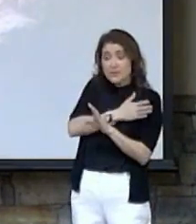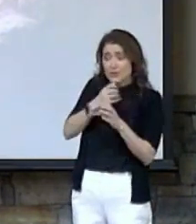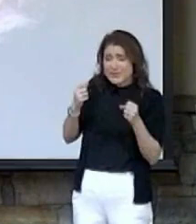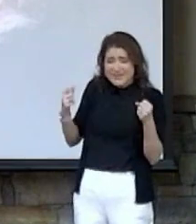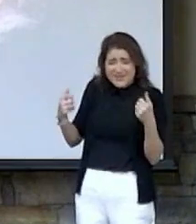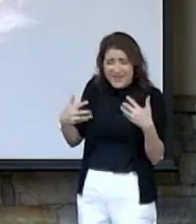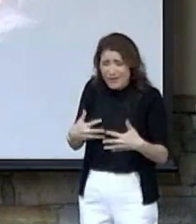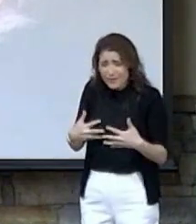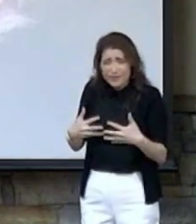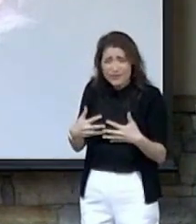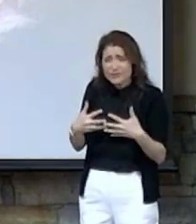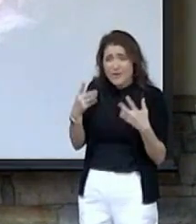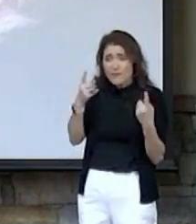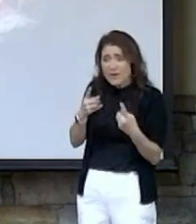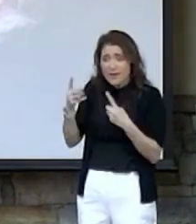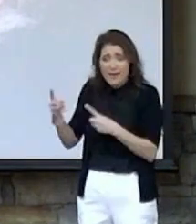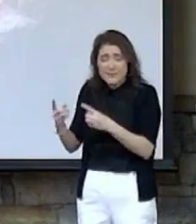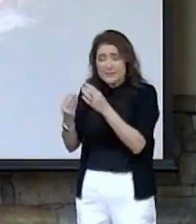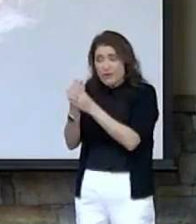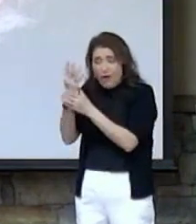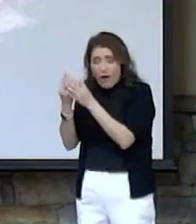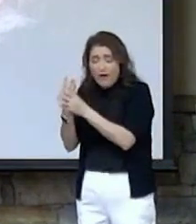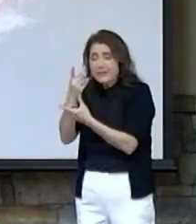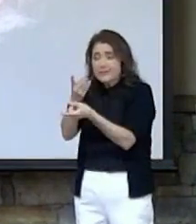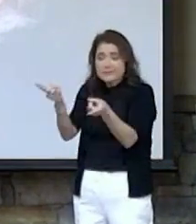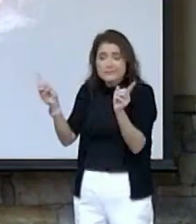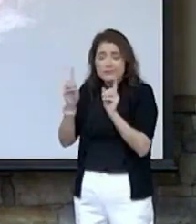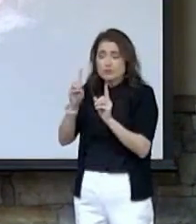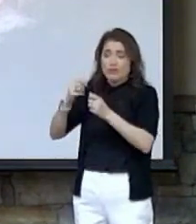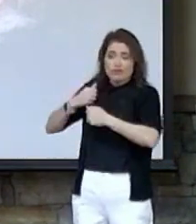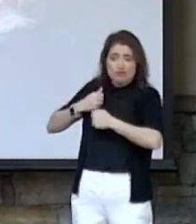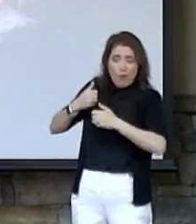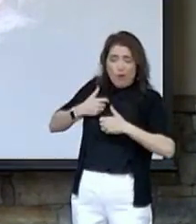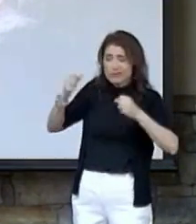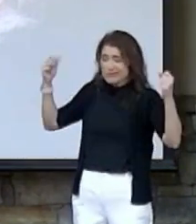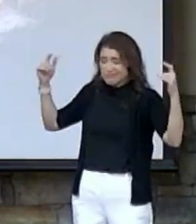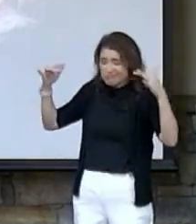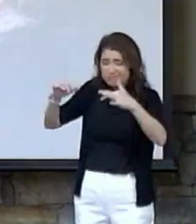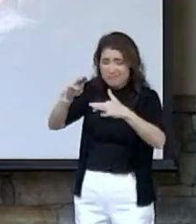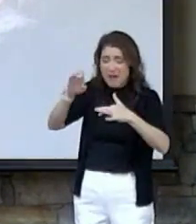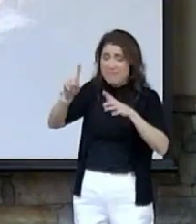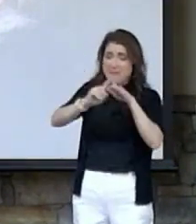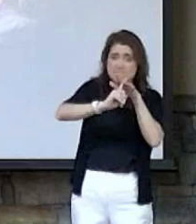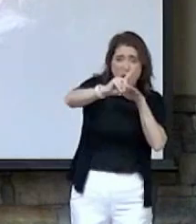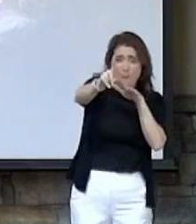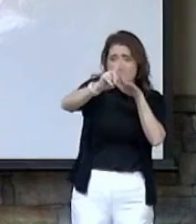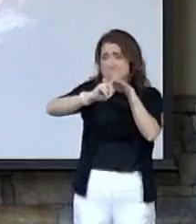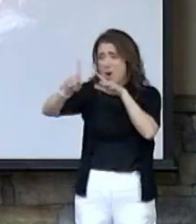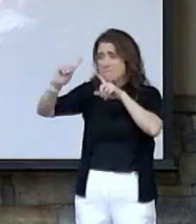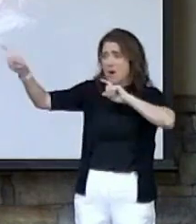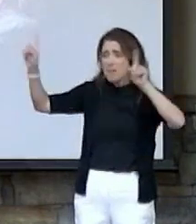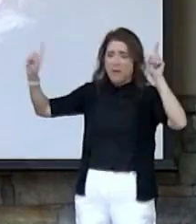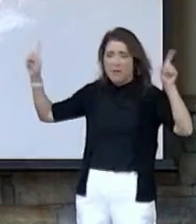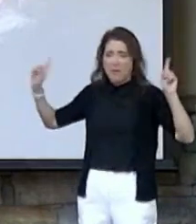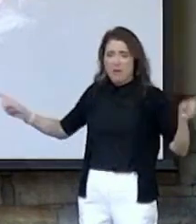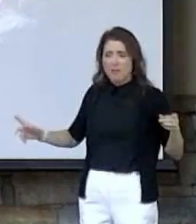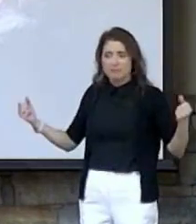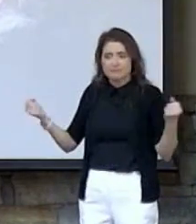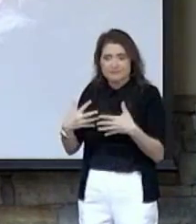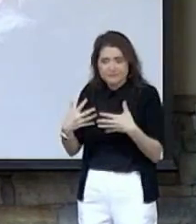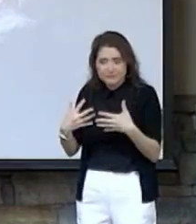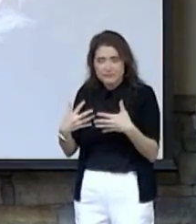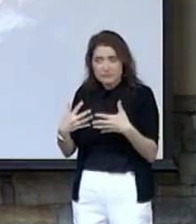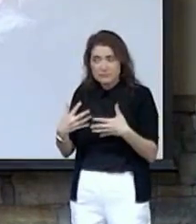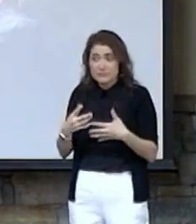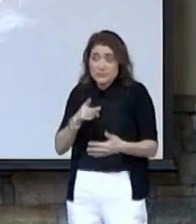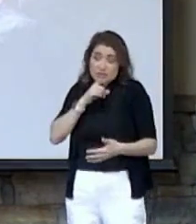scared of what happened in the Garden of Gethsemane with the soldiers and the mob, they scattered, they ran in fear. Do you